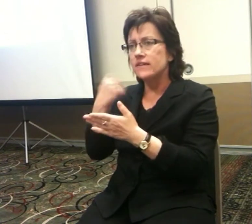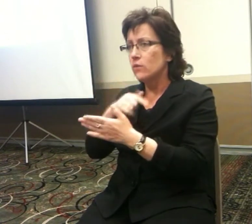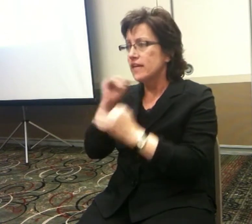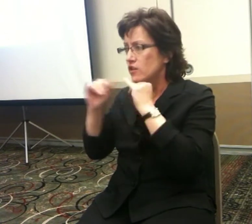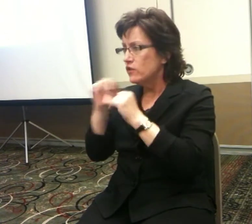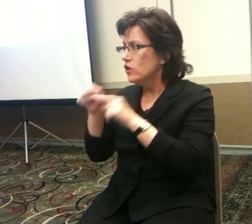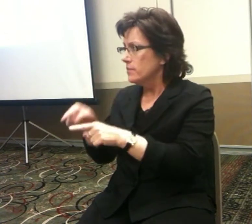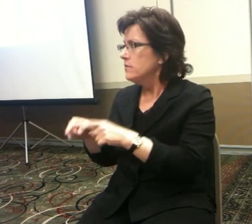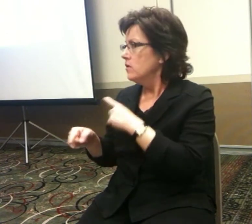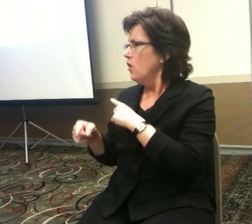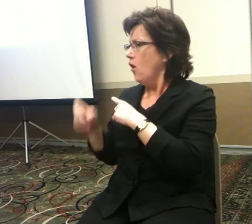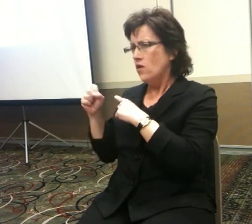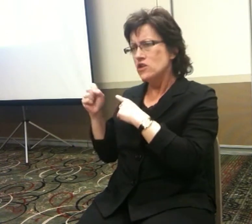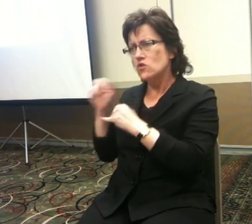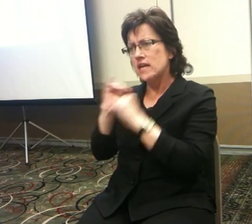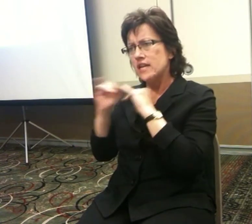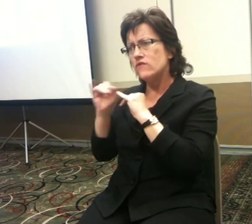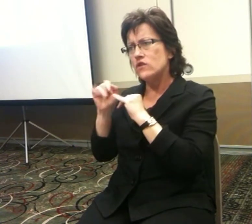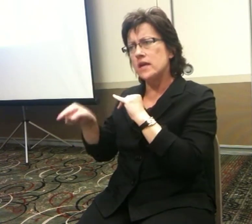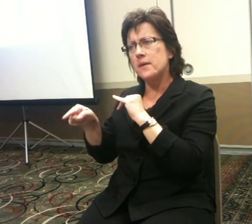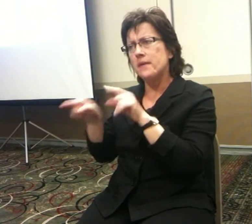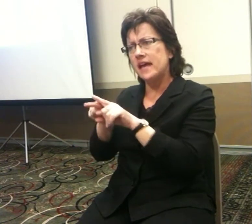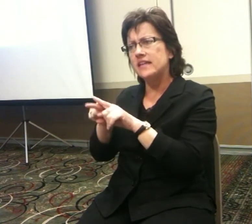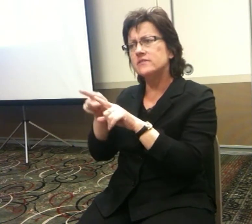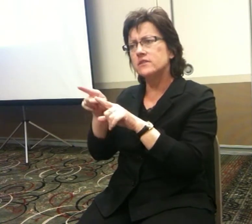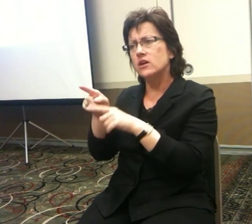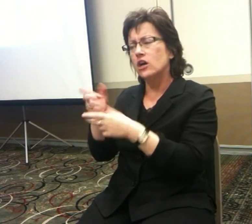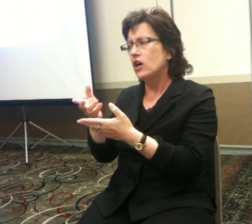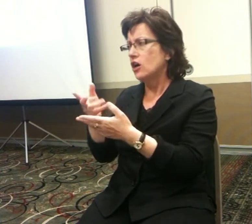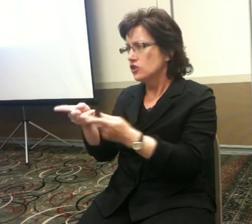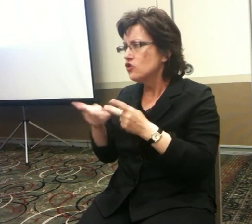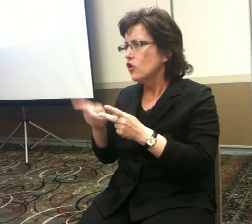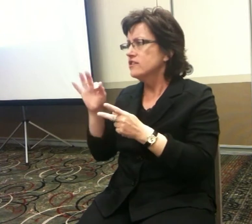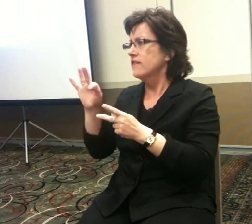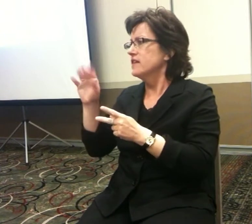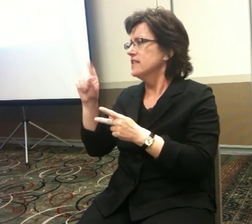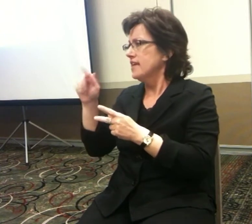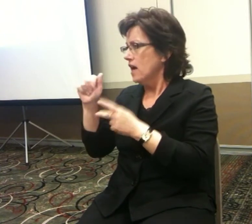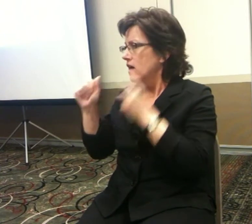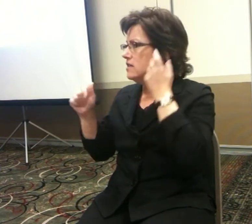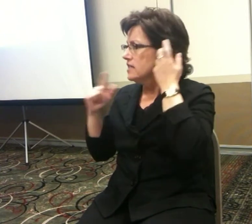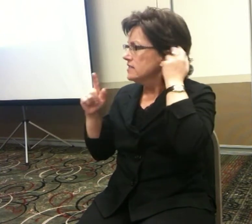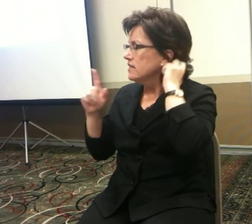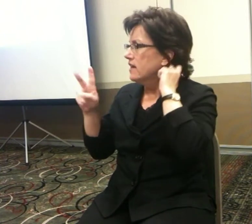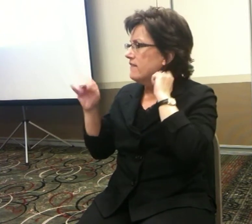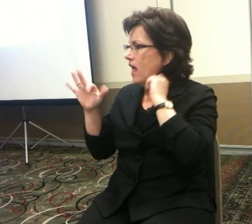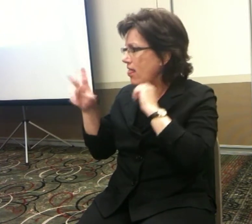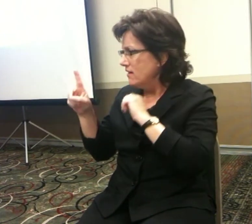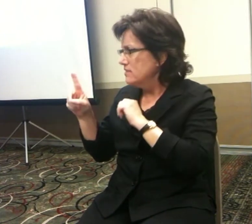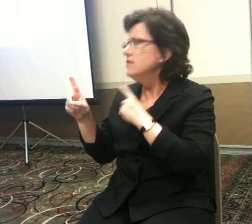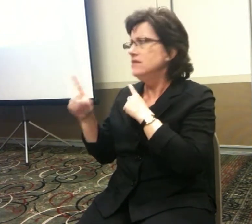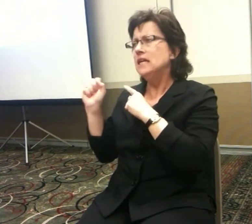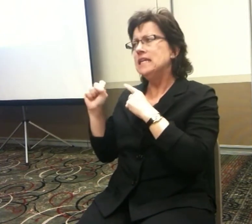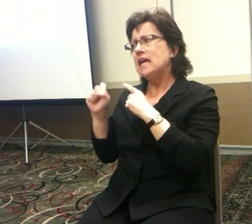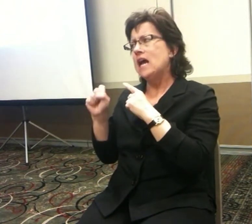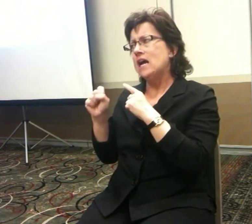him. Source of data. Sure. Valid. It's a source. I mean, part of the issue is that you've got to realize that there's a developmental issue there. What